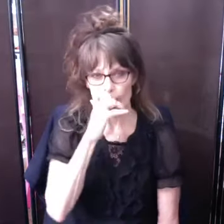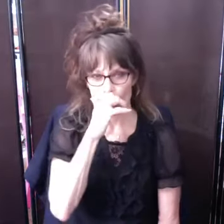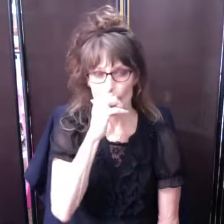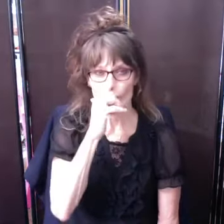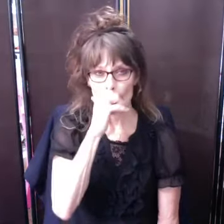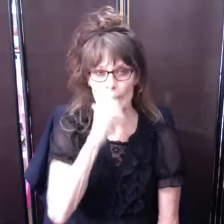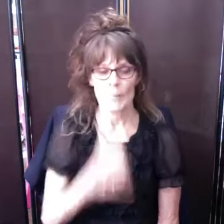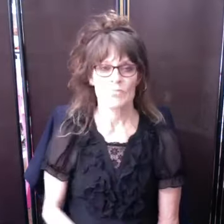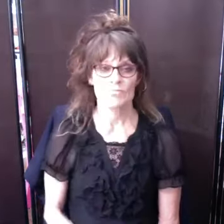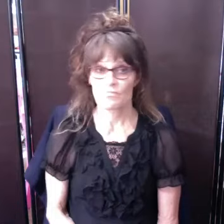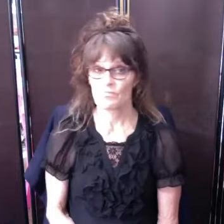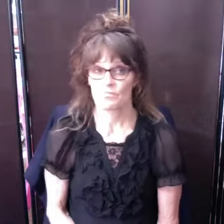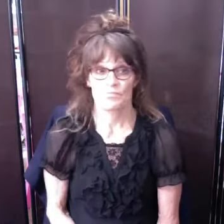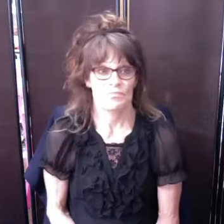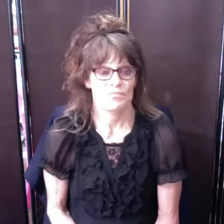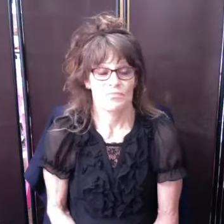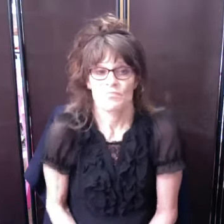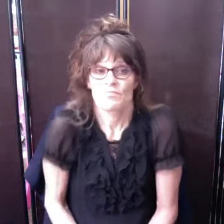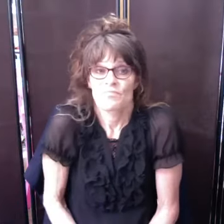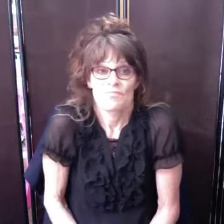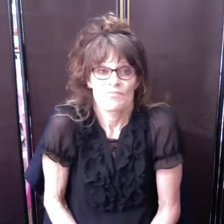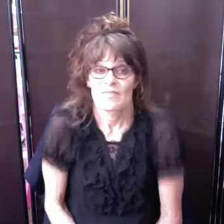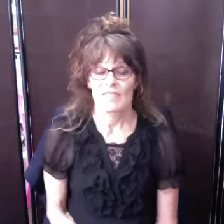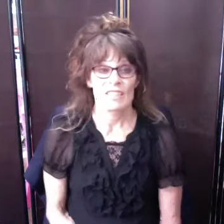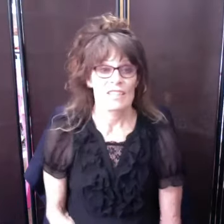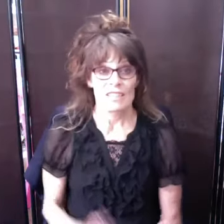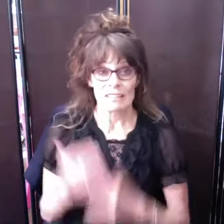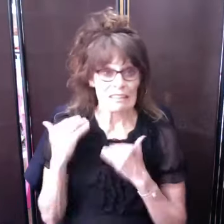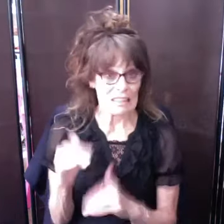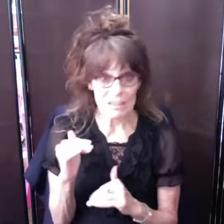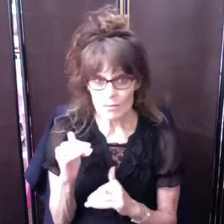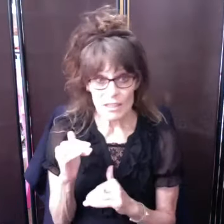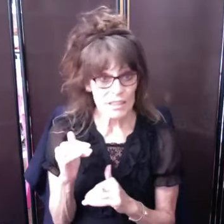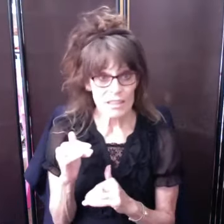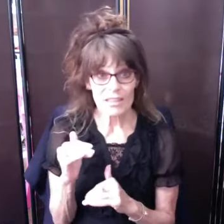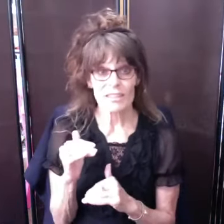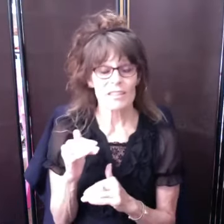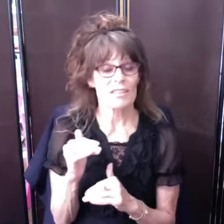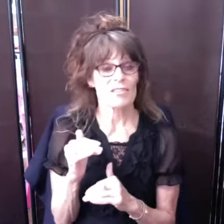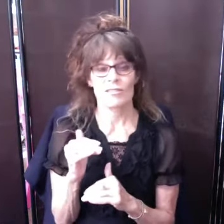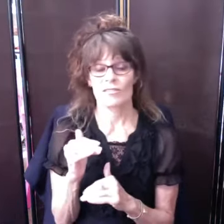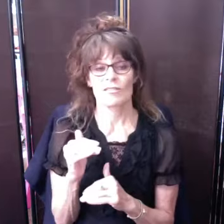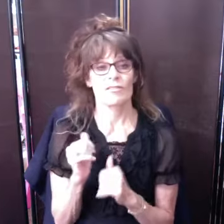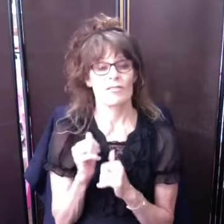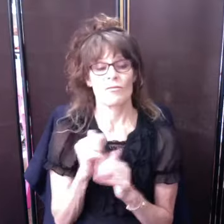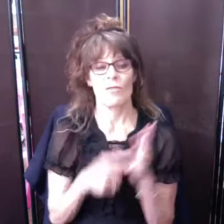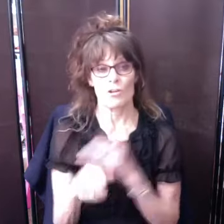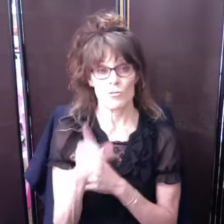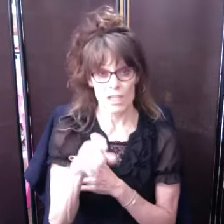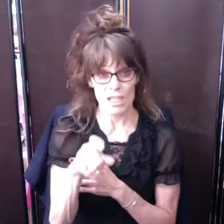And there is no way in the world that I could put any limit on what you would do or needed to do for me, but I put all